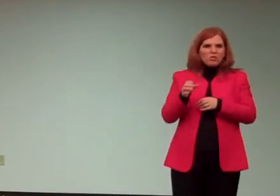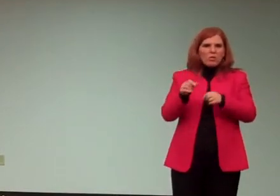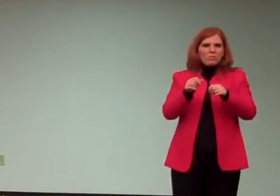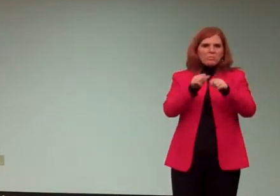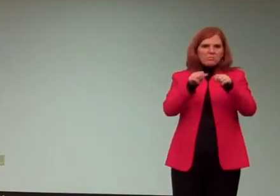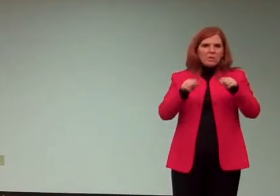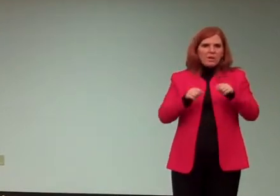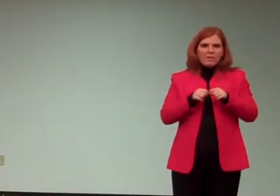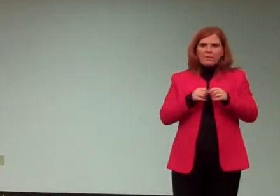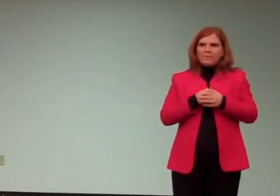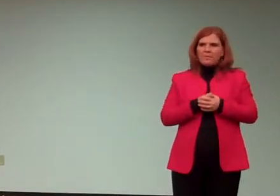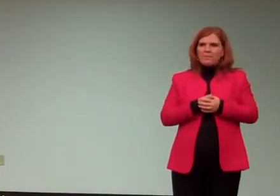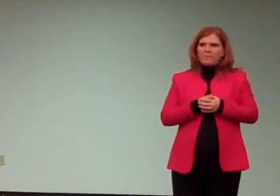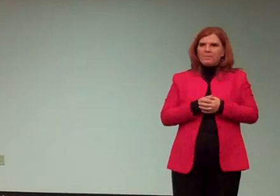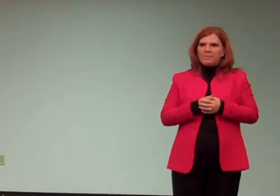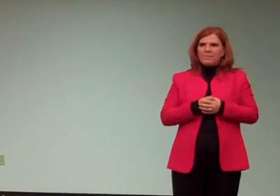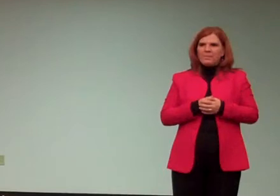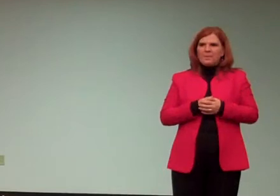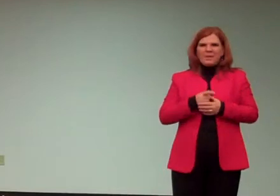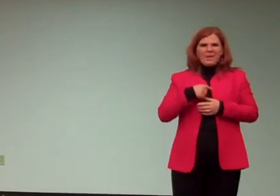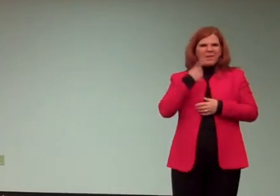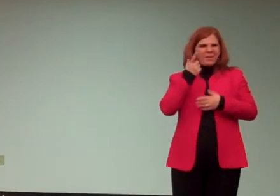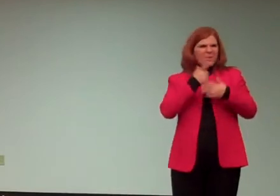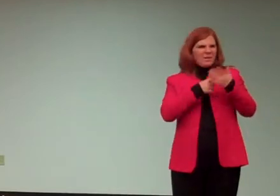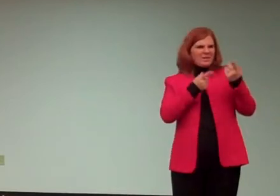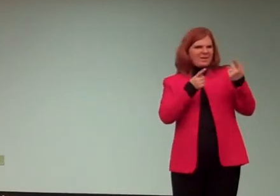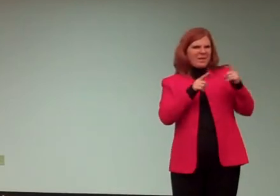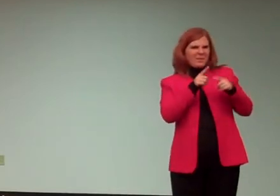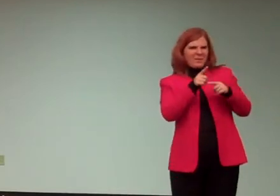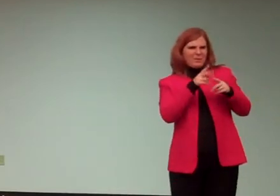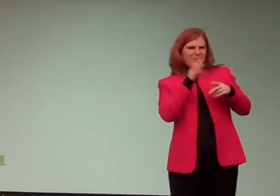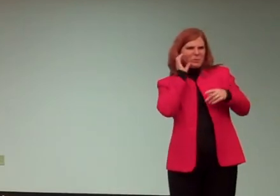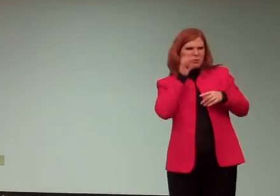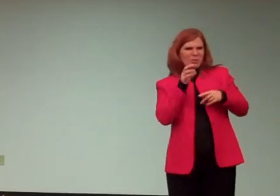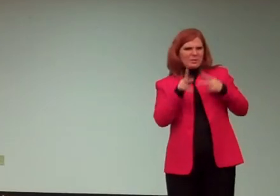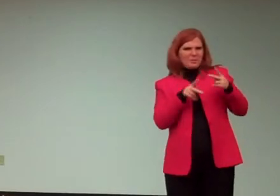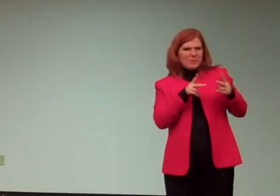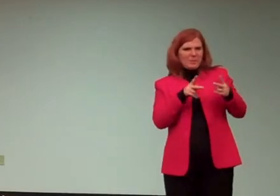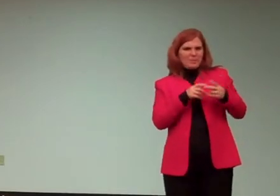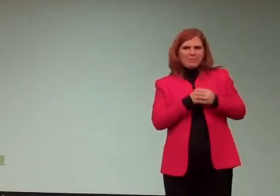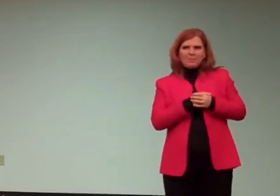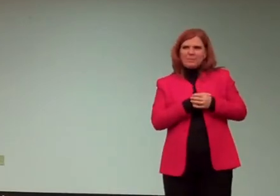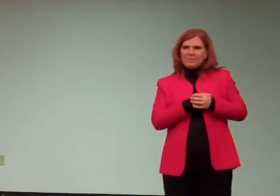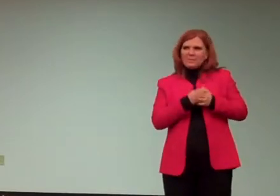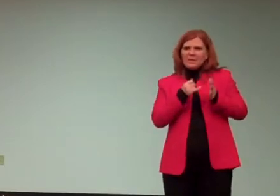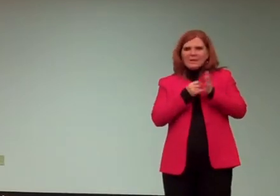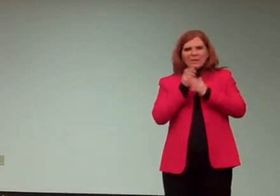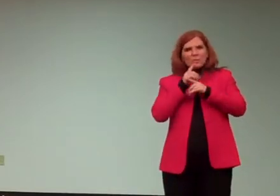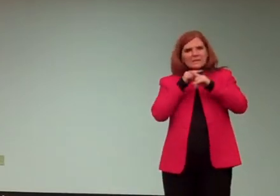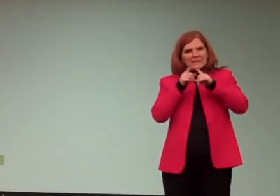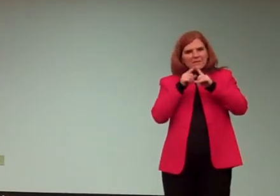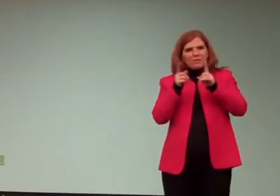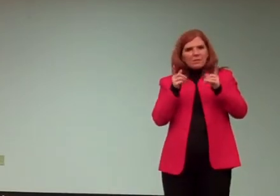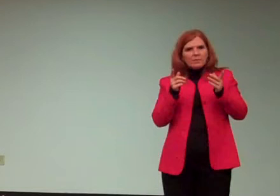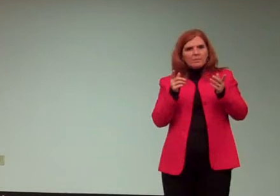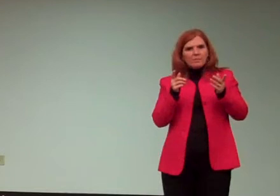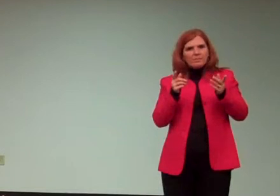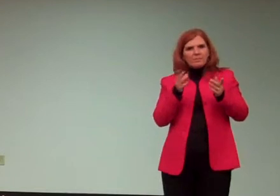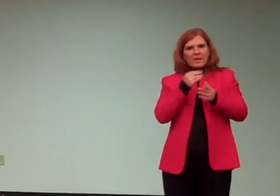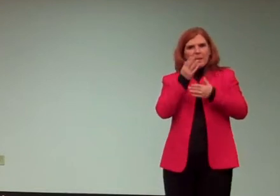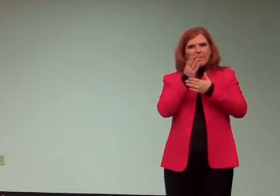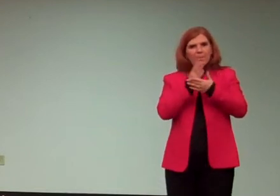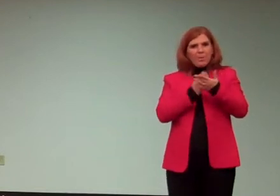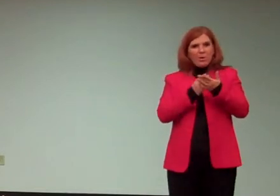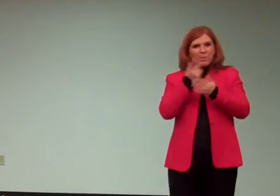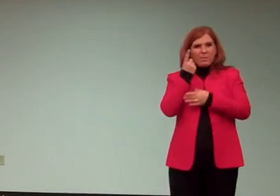would come back, my God, what's going on down here with those folks? You know, it was different for them. And